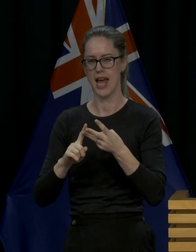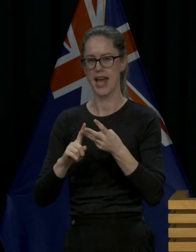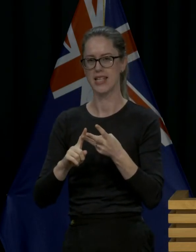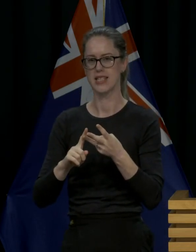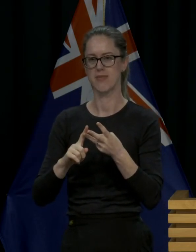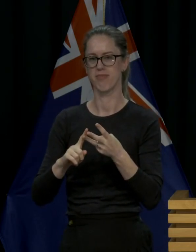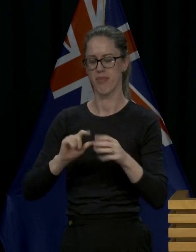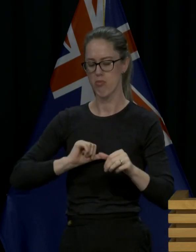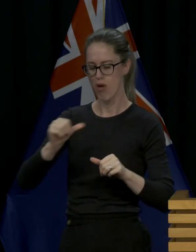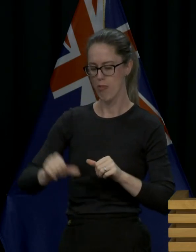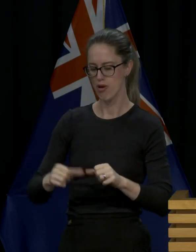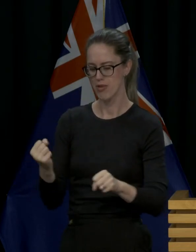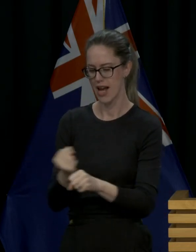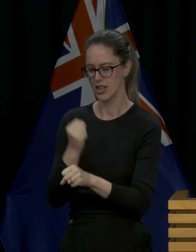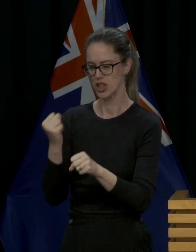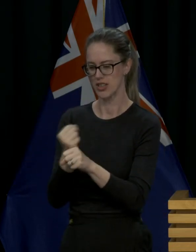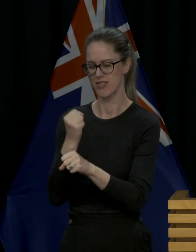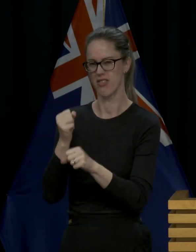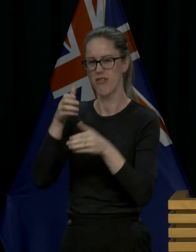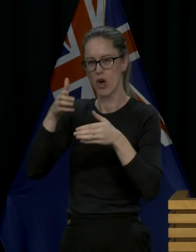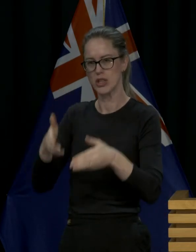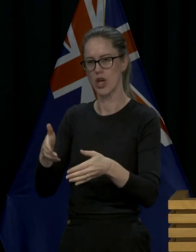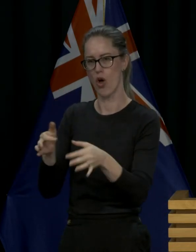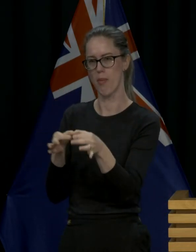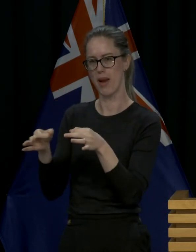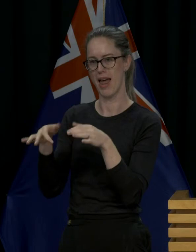as captured by Fit for a Better World.